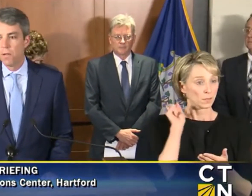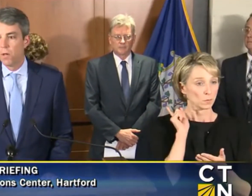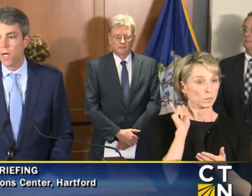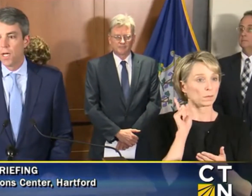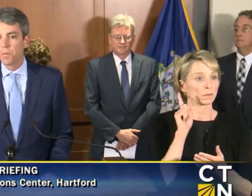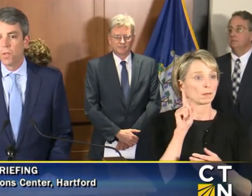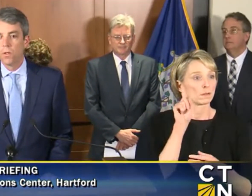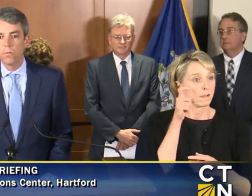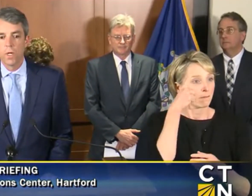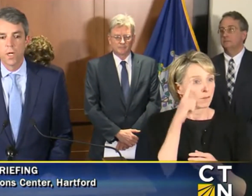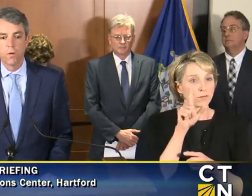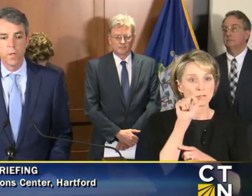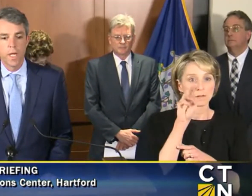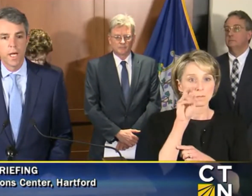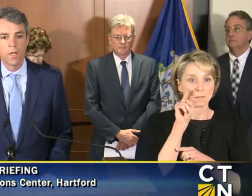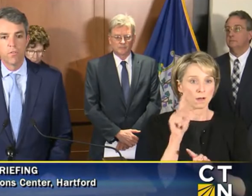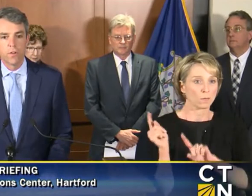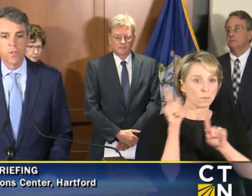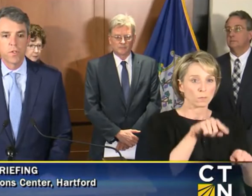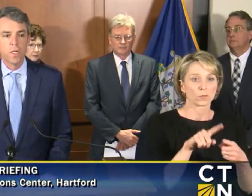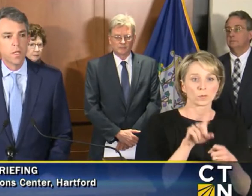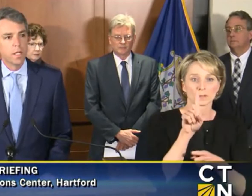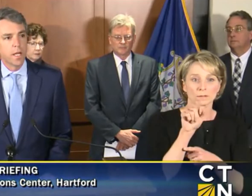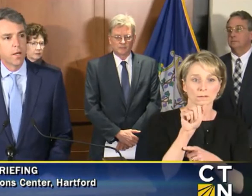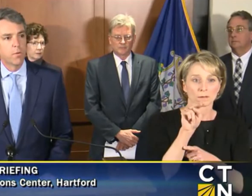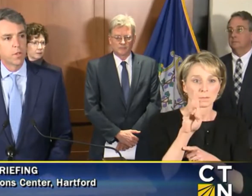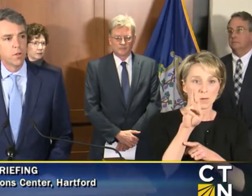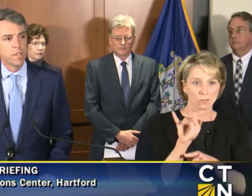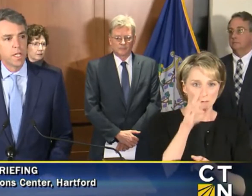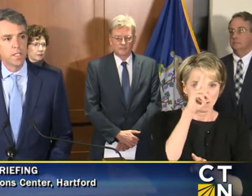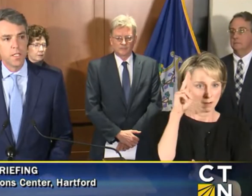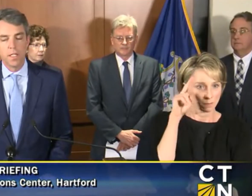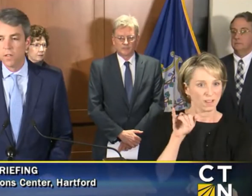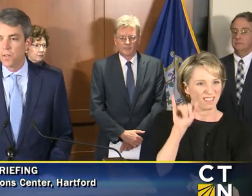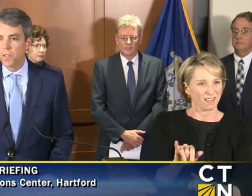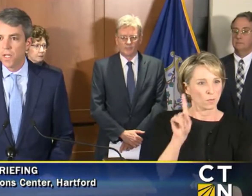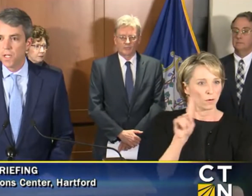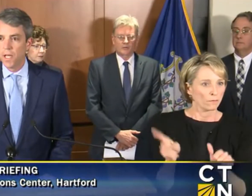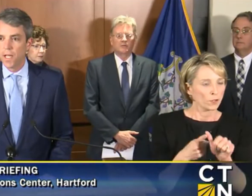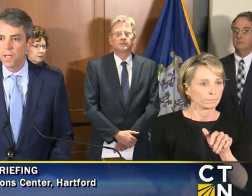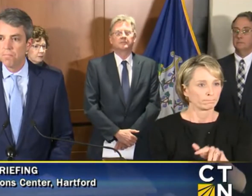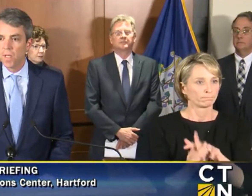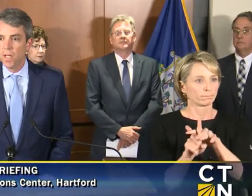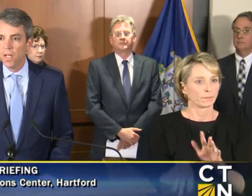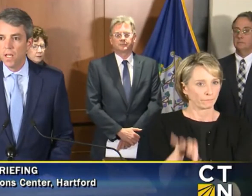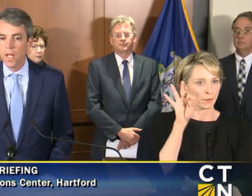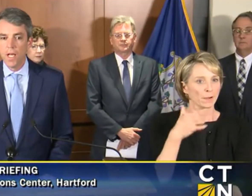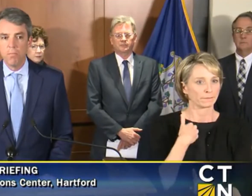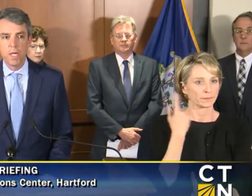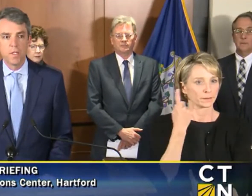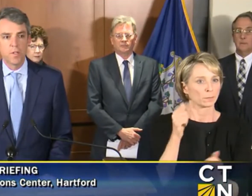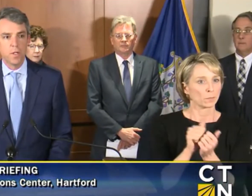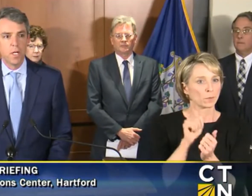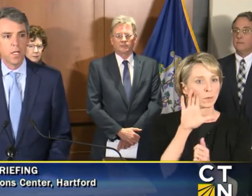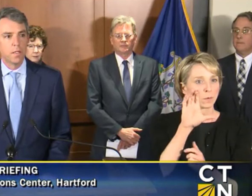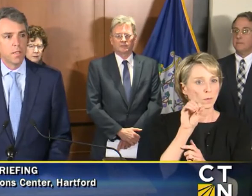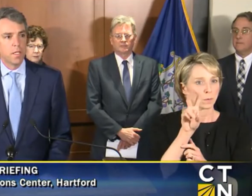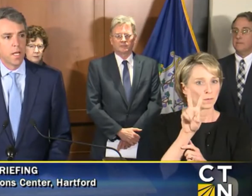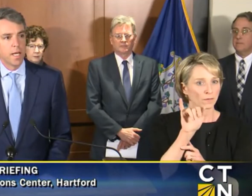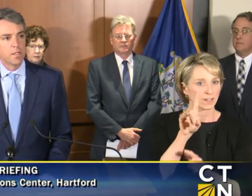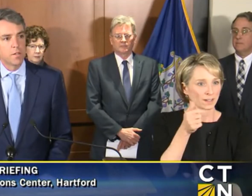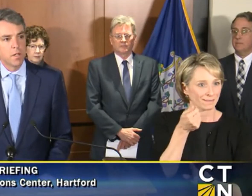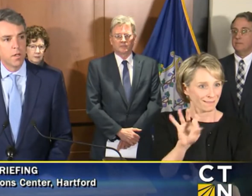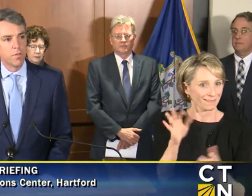at Danbury Hospital, where we had our first encounter with COVID-19 here in the state of Connecticut. And based on